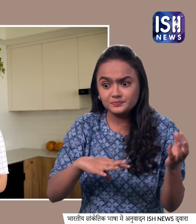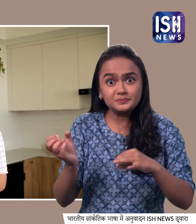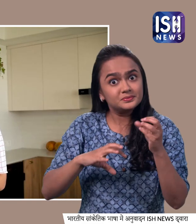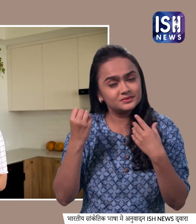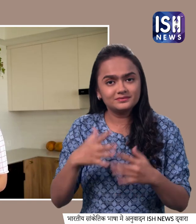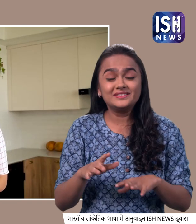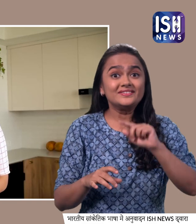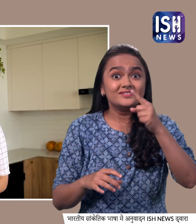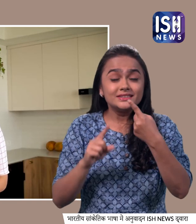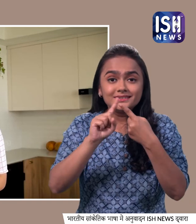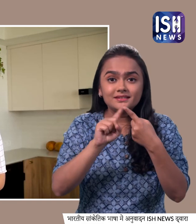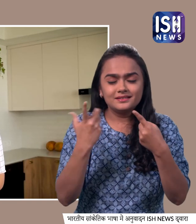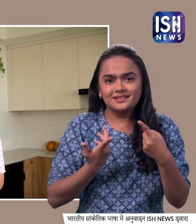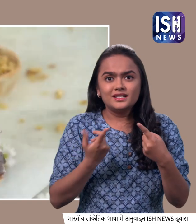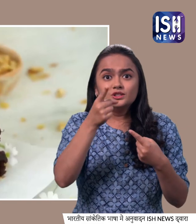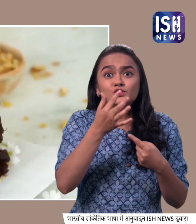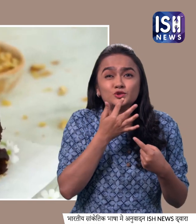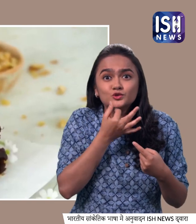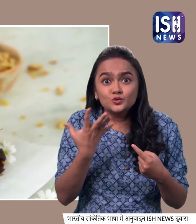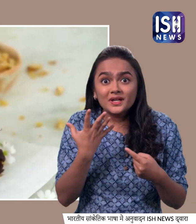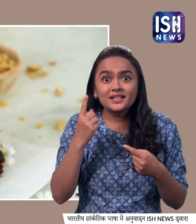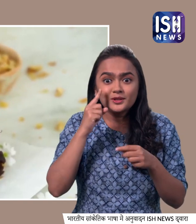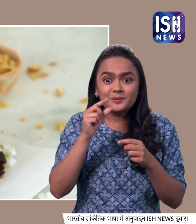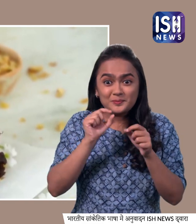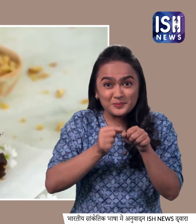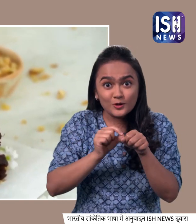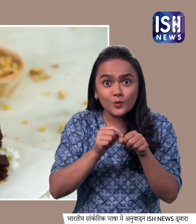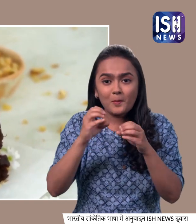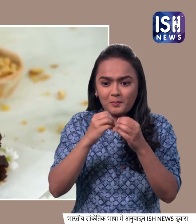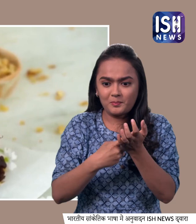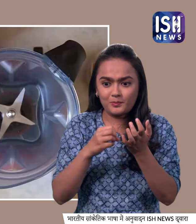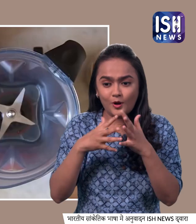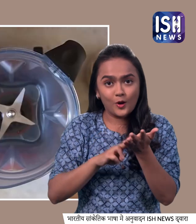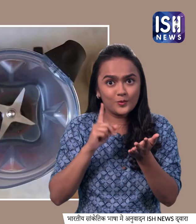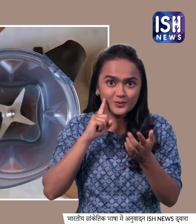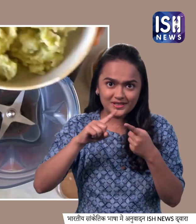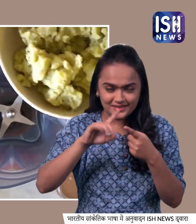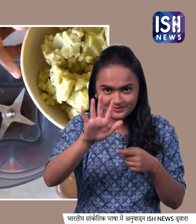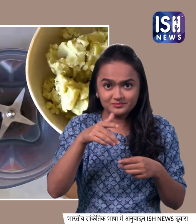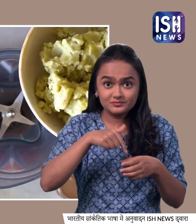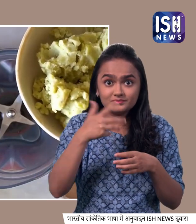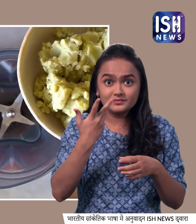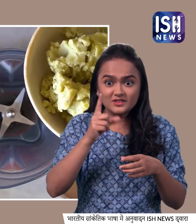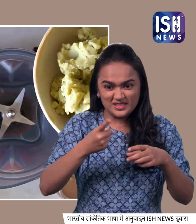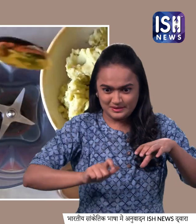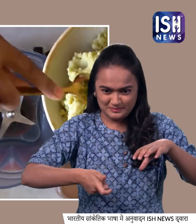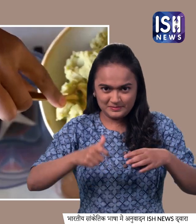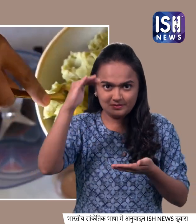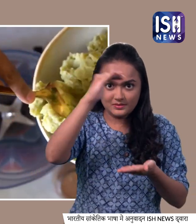First, you can make sweet potato brownies. Take a blender and add 2 cups of and